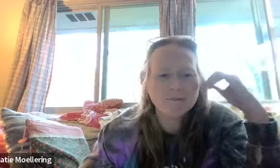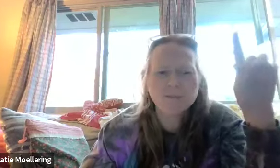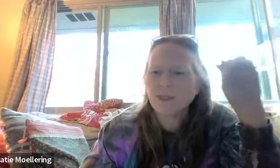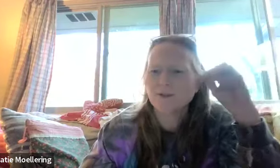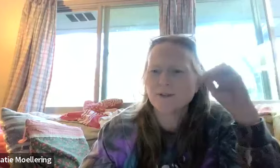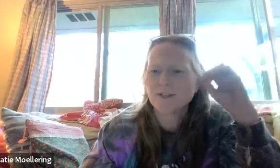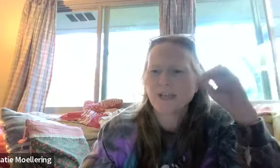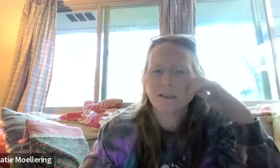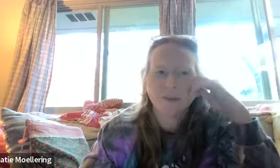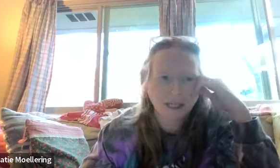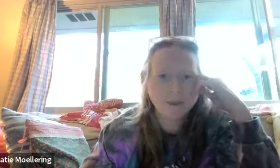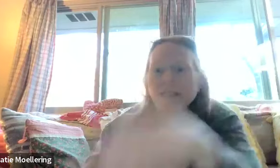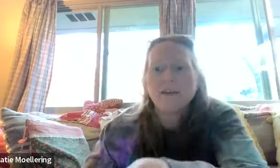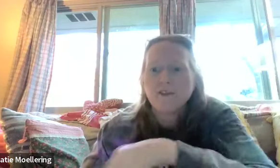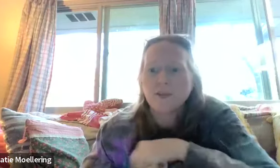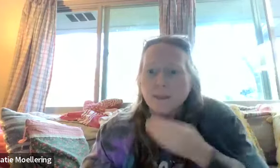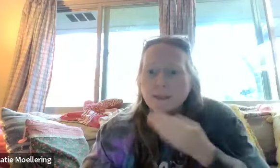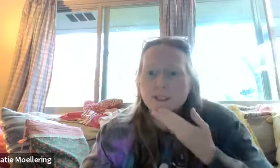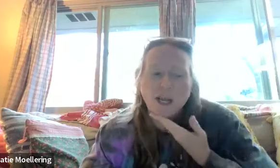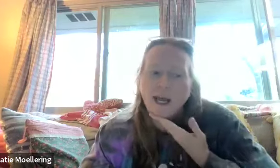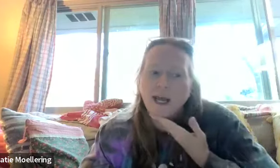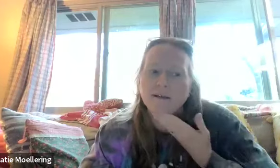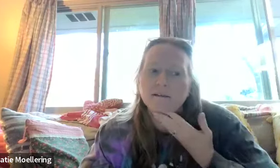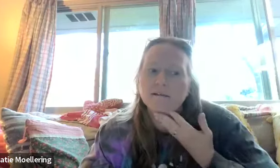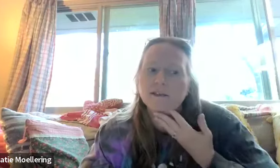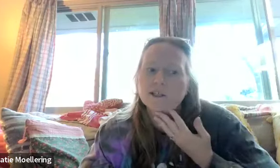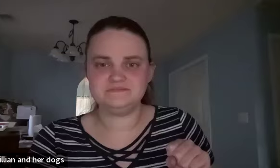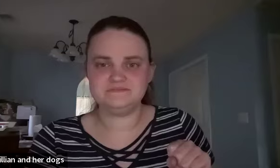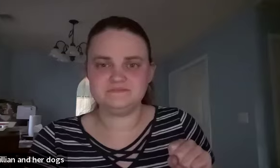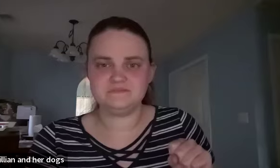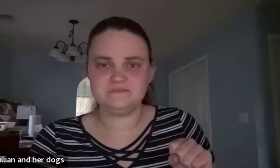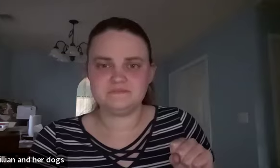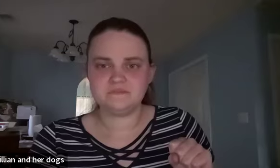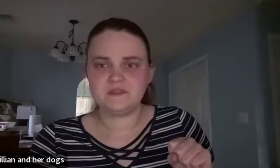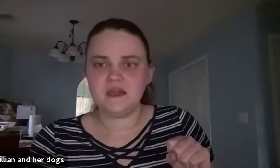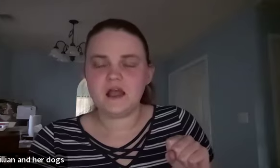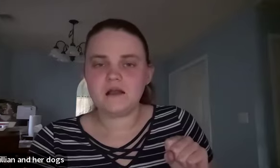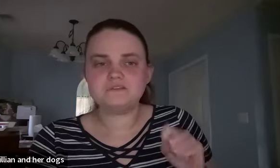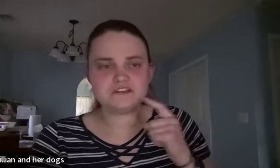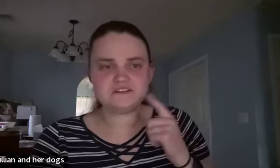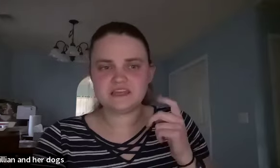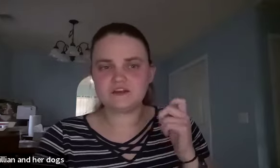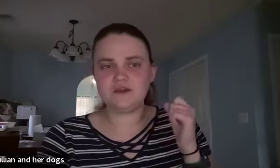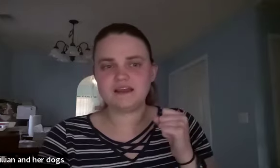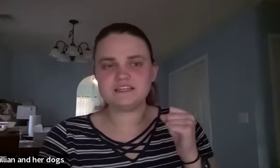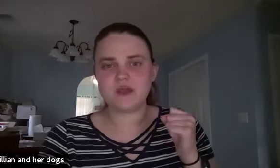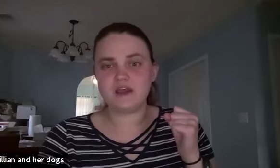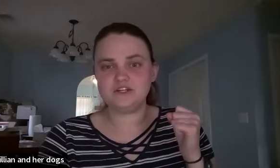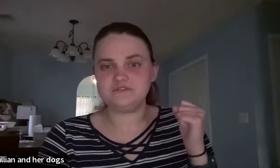my computer is acting funny. But yeah, if you type in the chat, that should. I was also going to say, are you asking about how do you